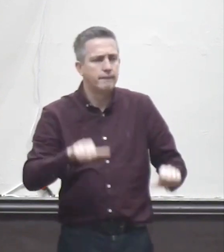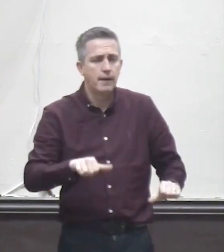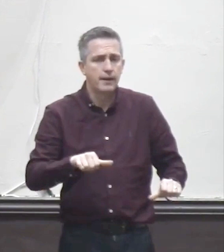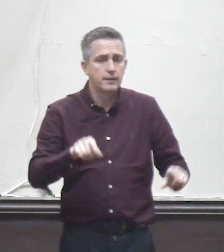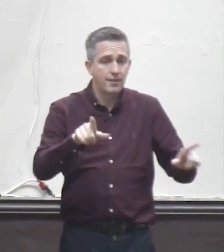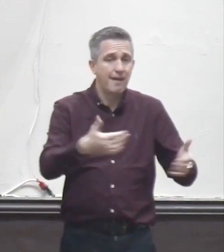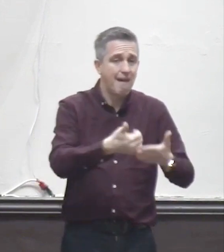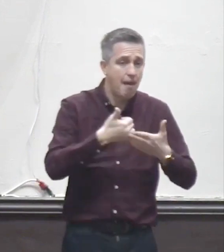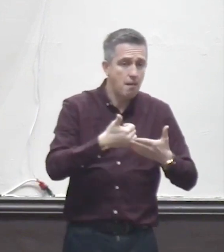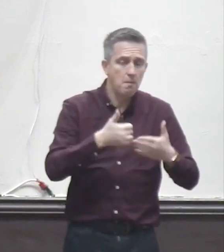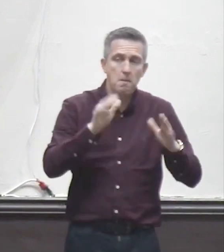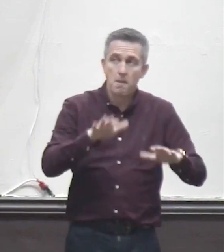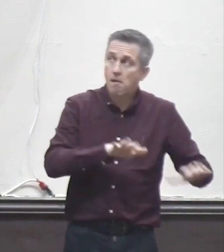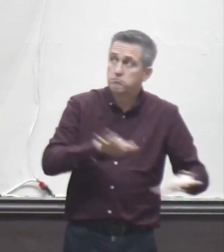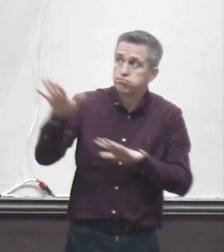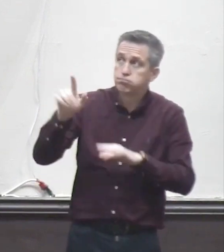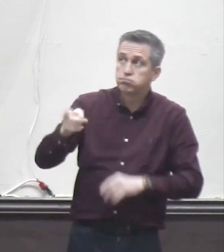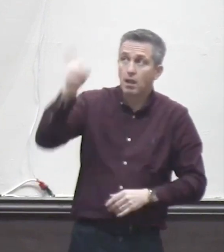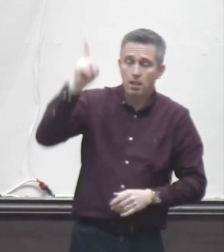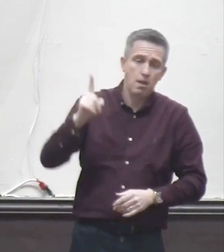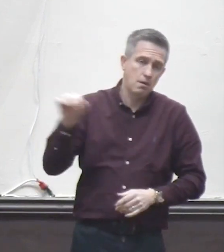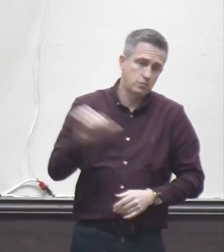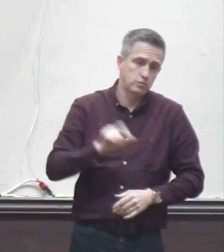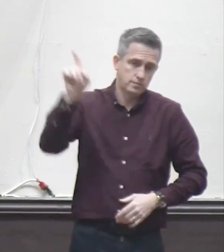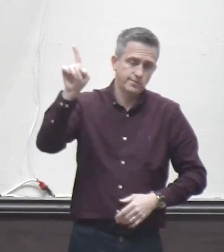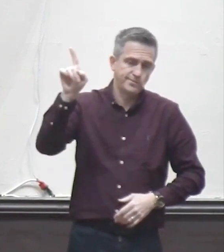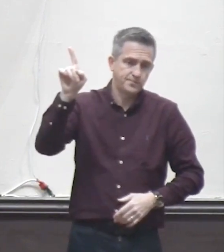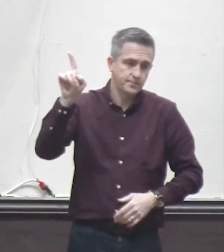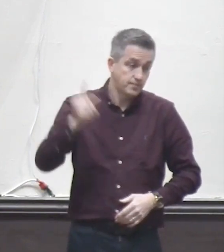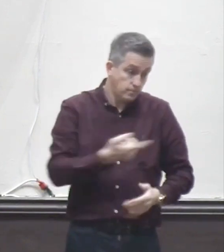Amongst the tongues of the Muslims. And this is very dangerous.